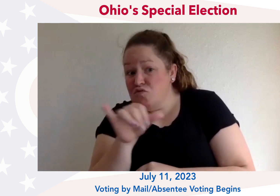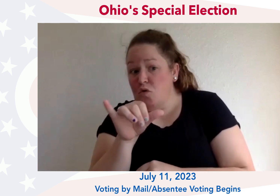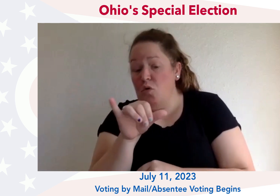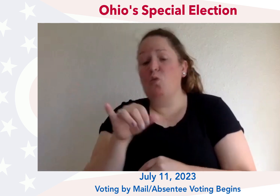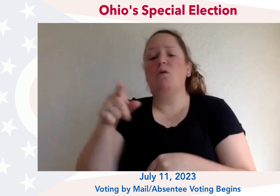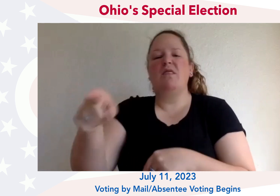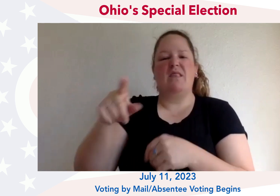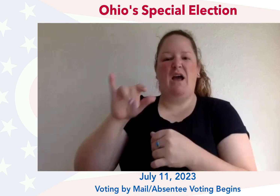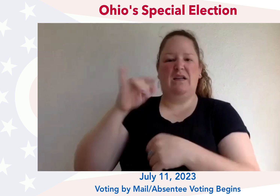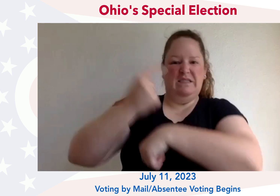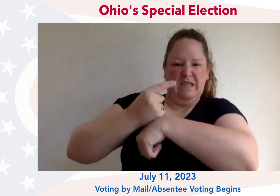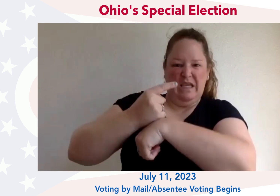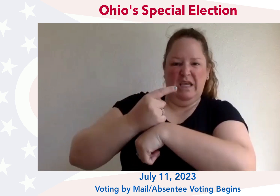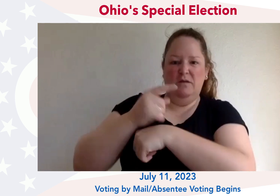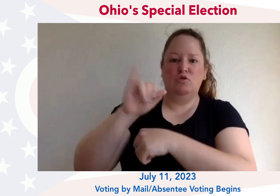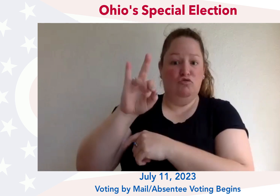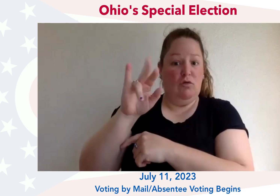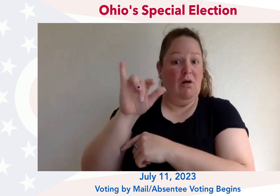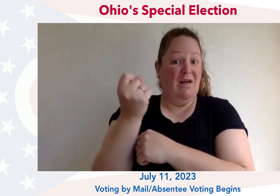11th.